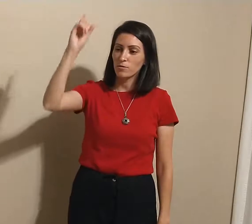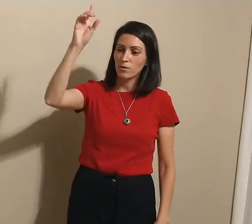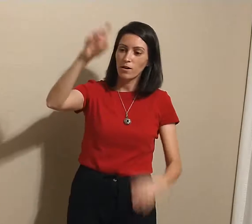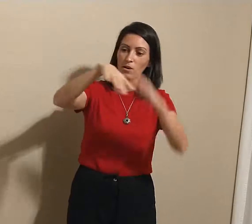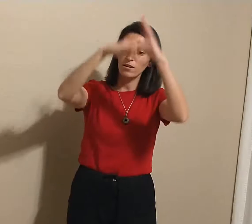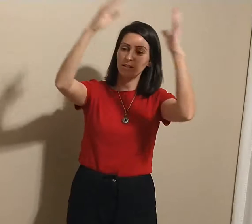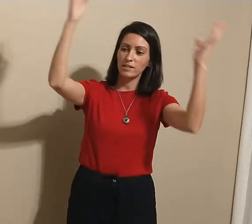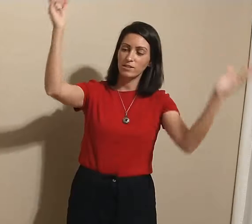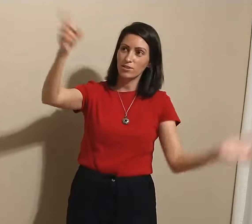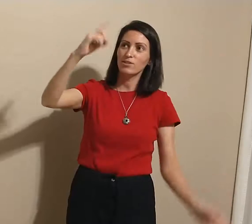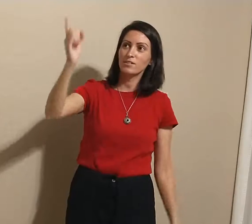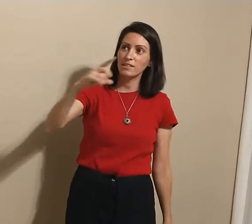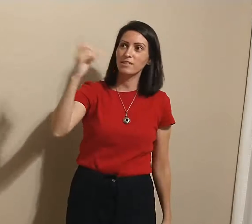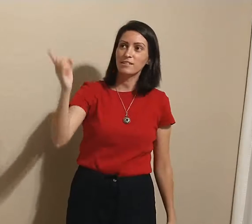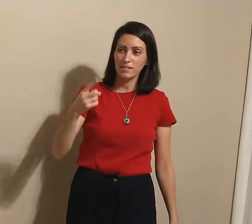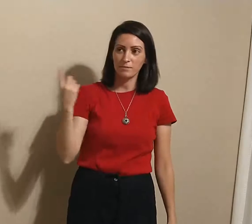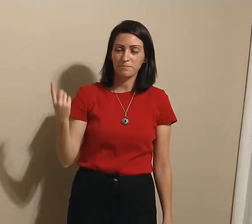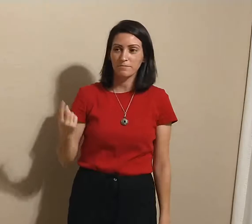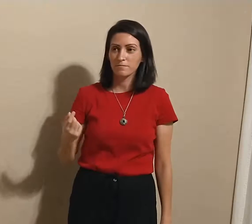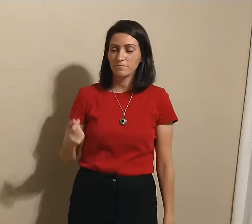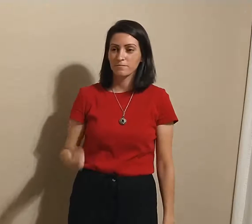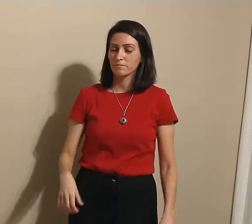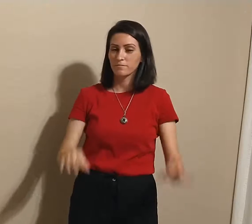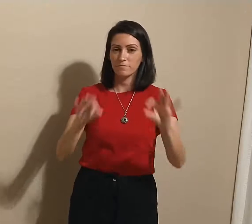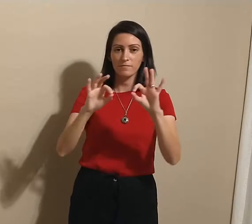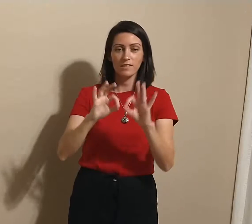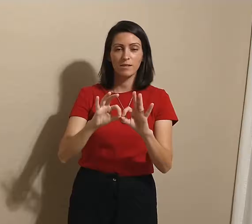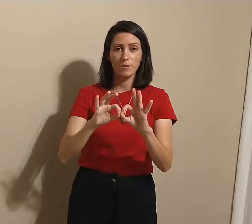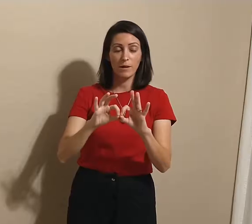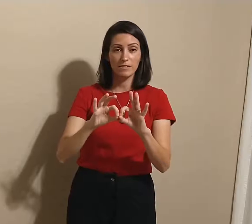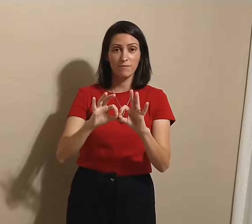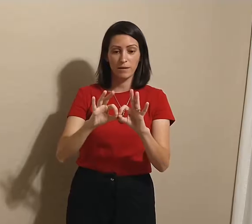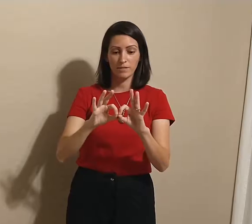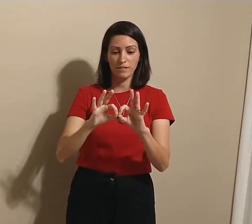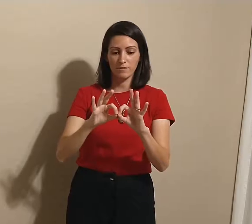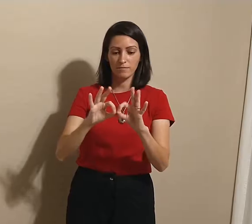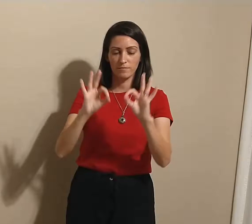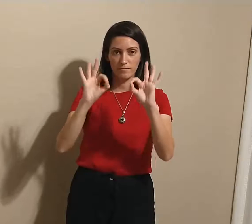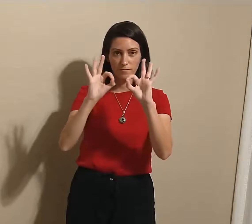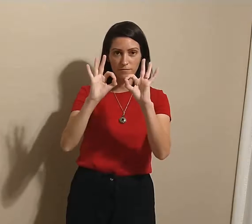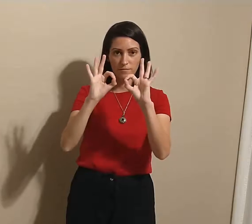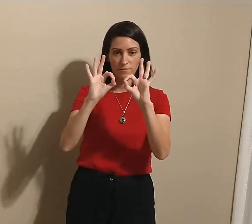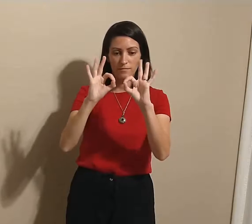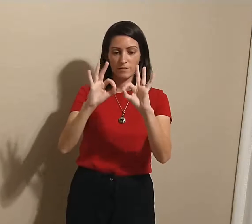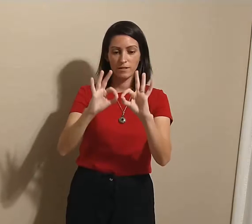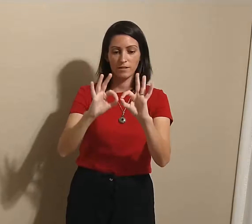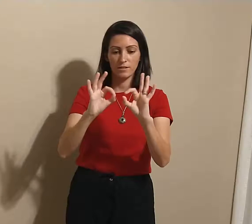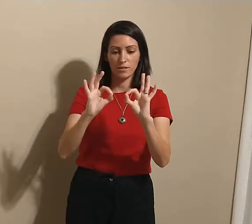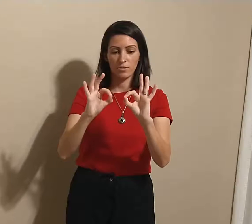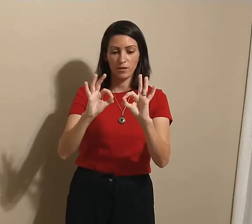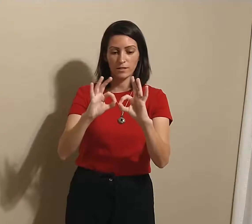through all eternity. Then we go back to families. Take your okay